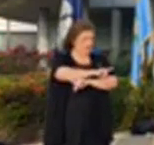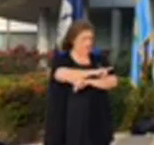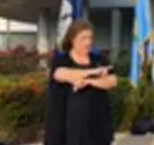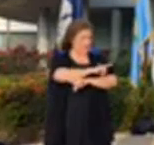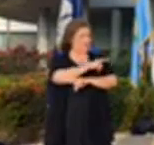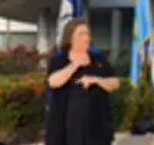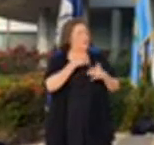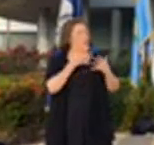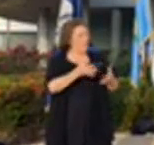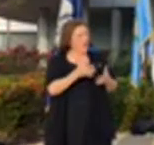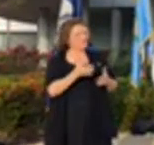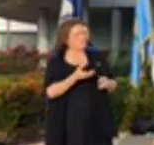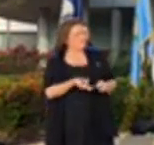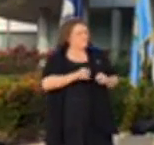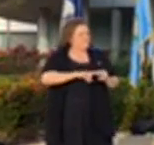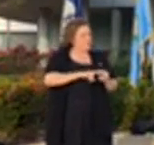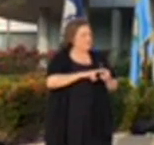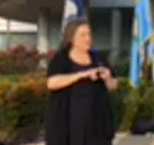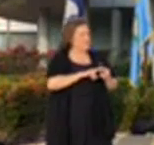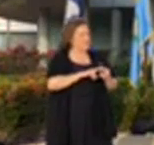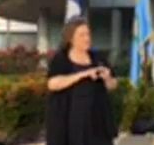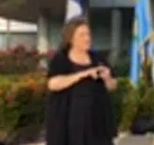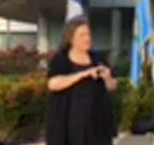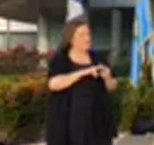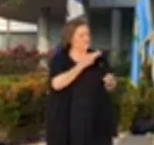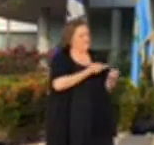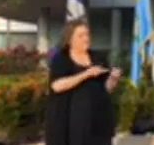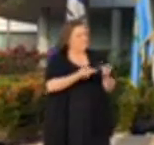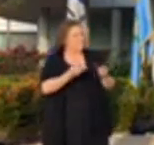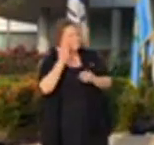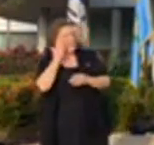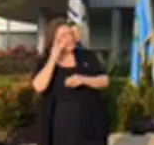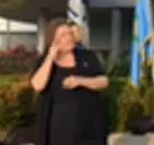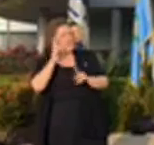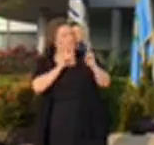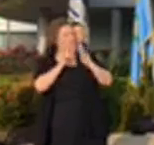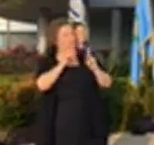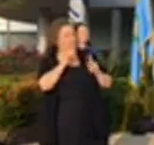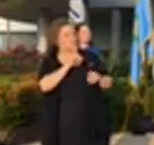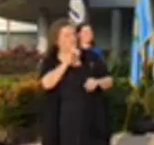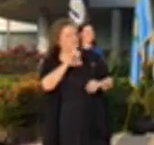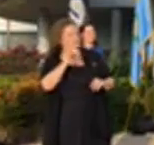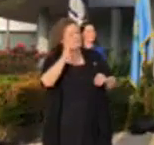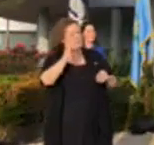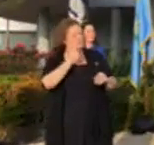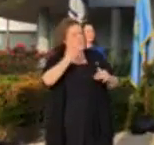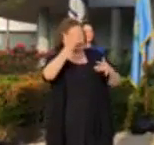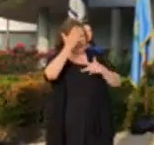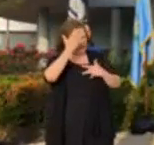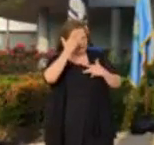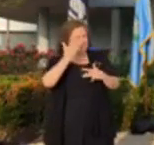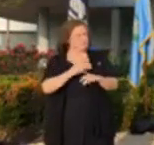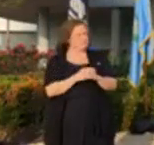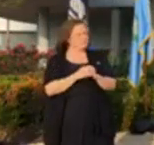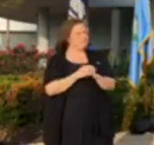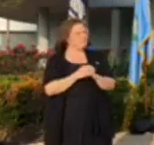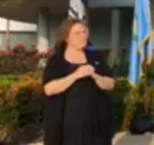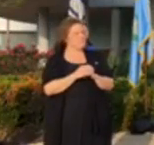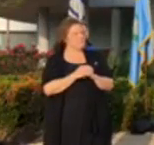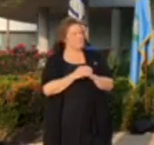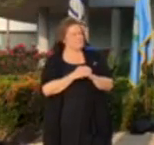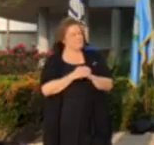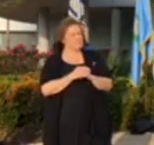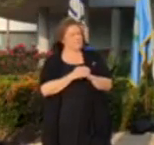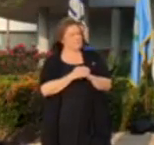the capacity of acute life-saving care. Once again,